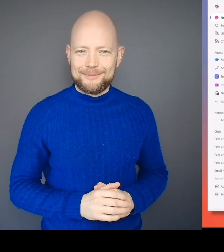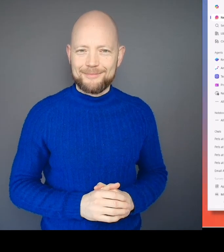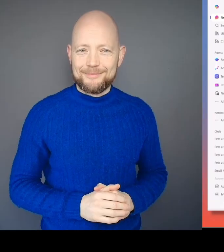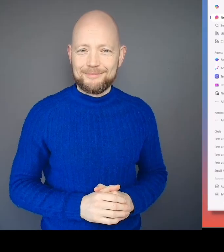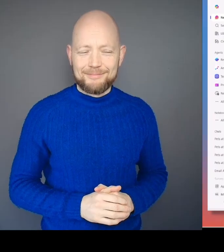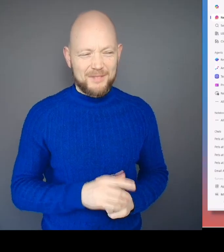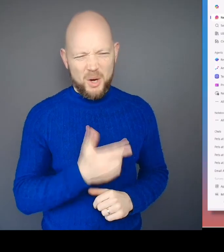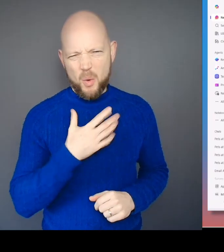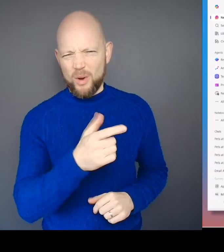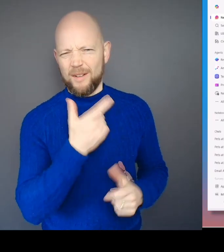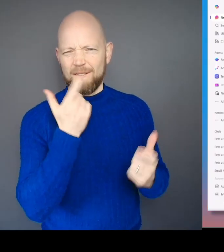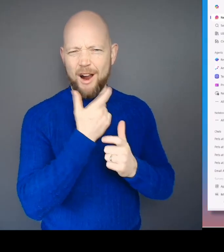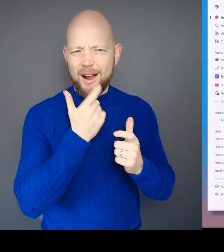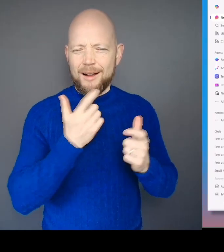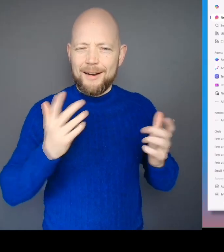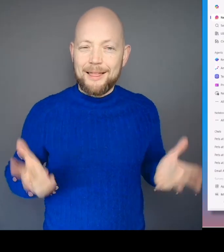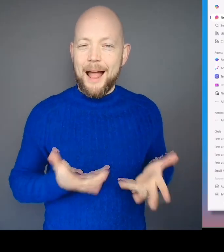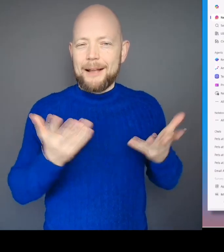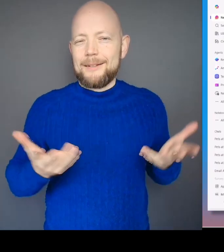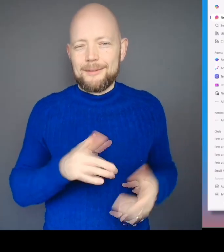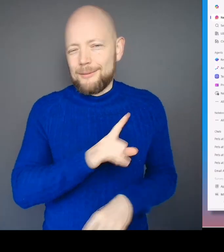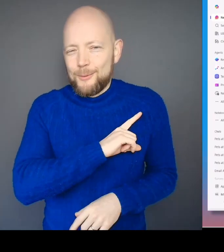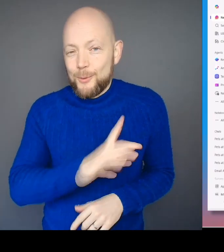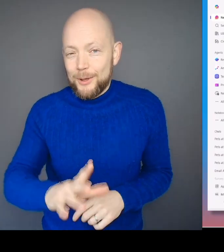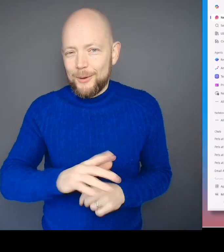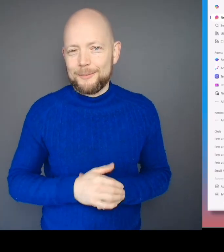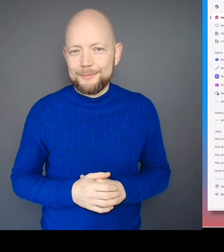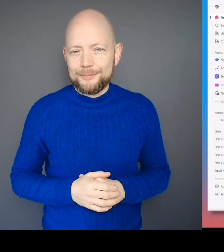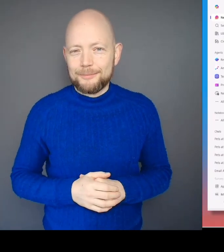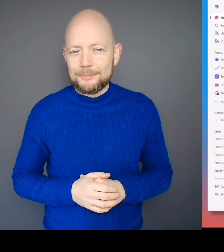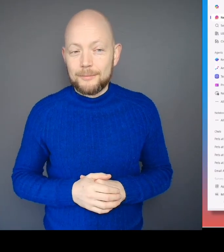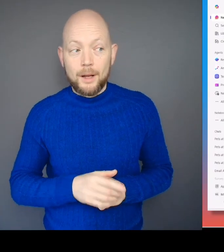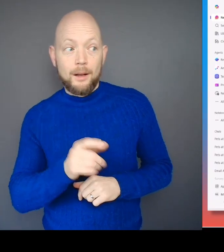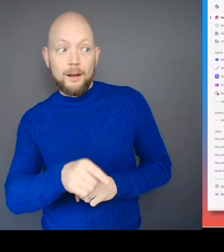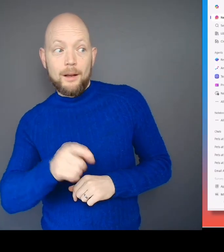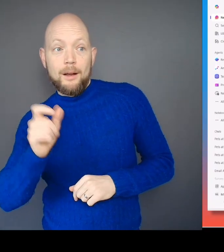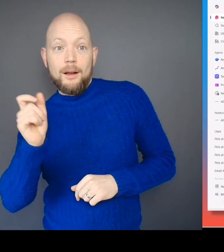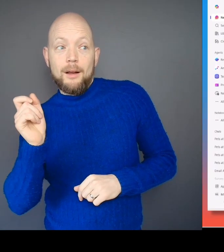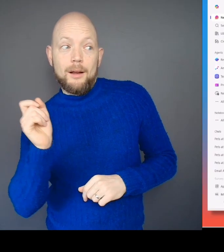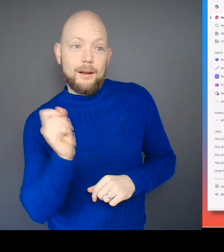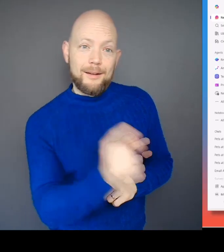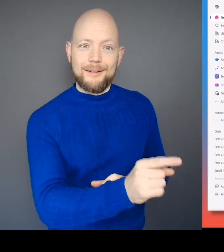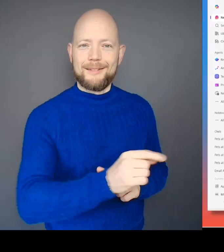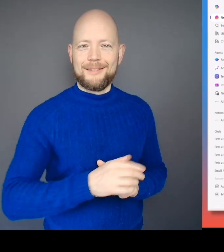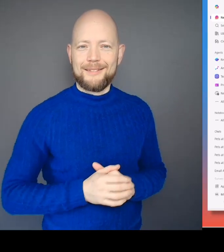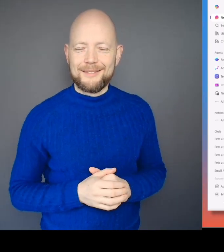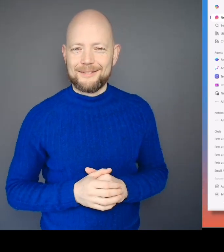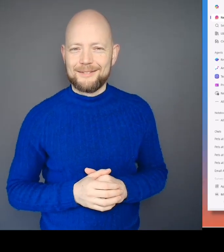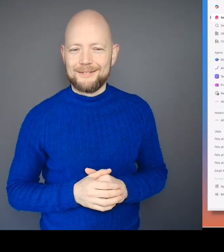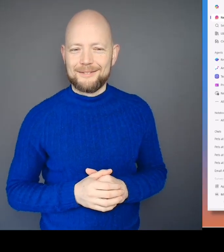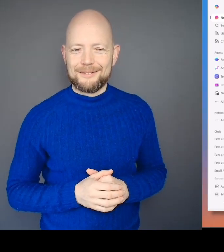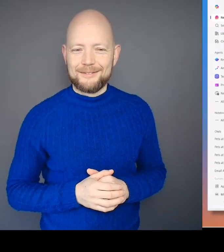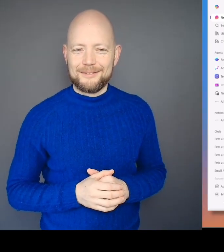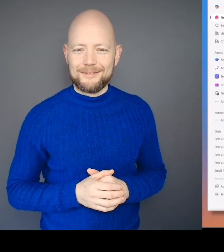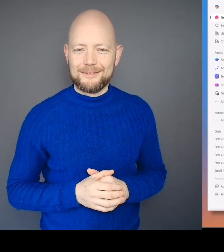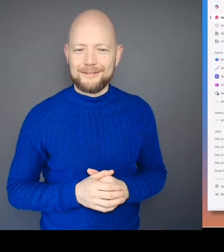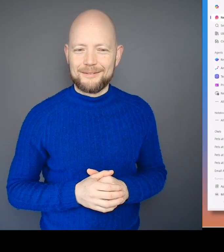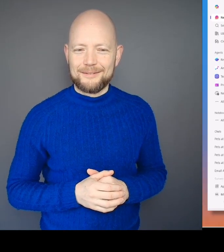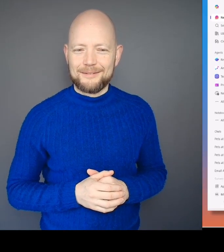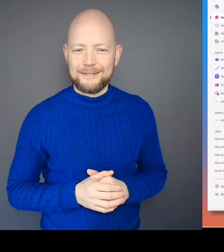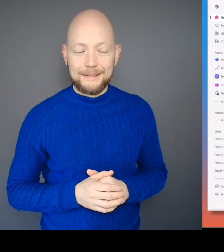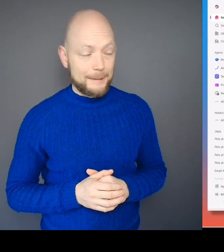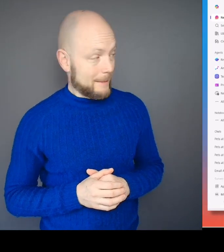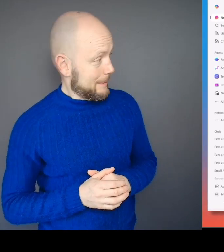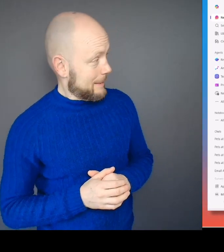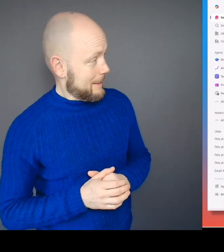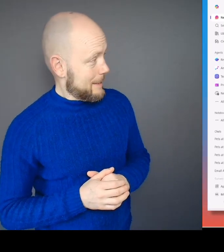table, but I'm doing something a little bit fun here because why not? All right. So now you can see it's confirming that it's referring to that